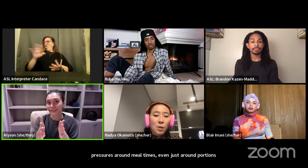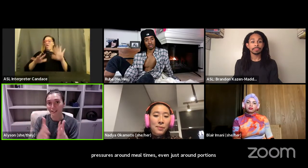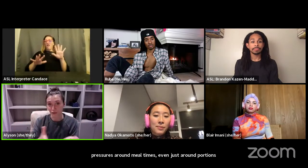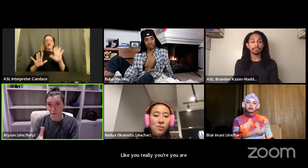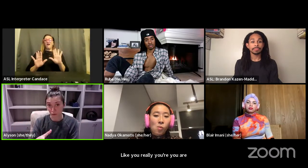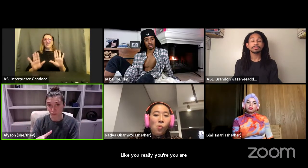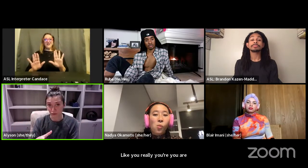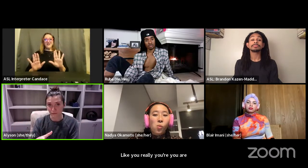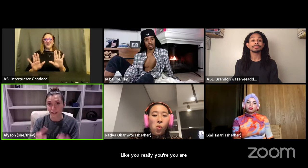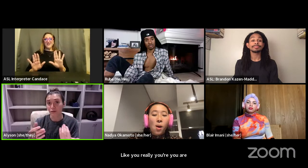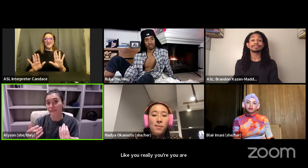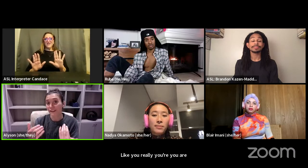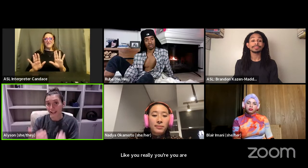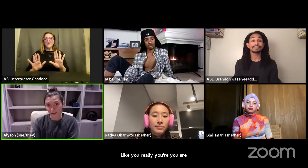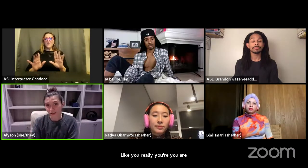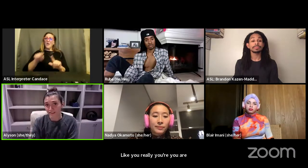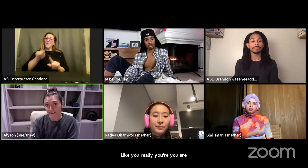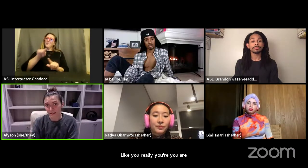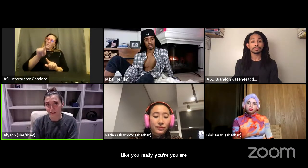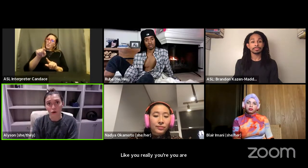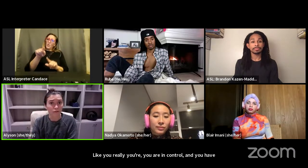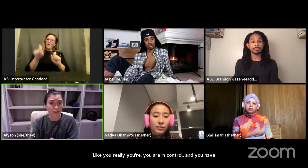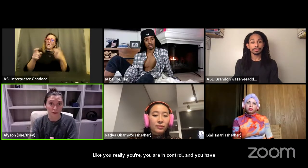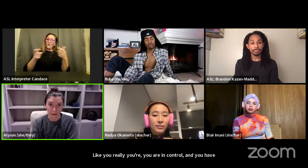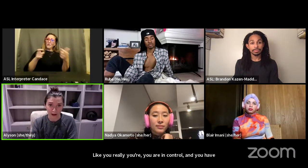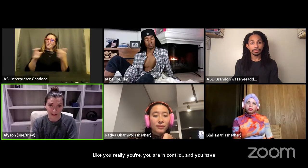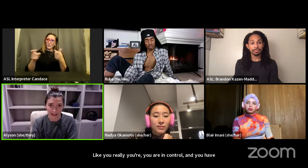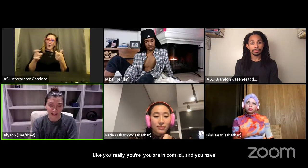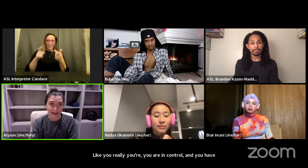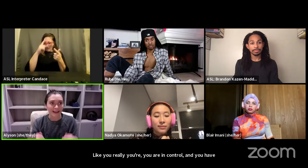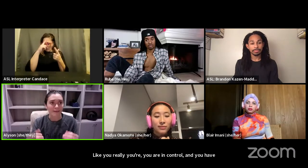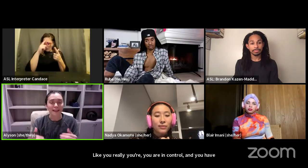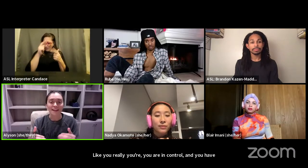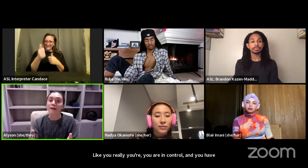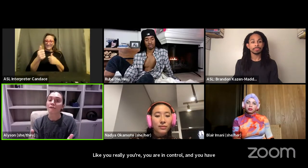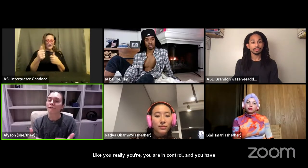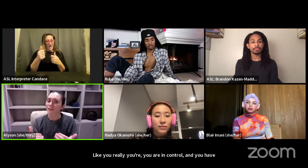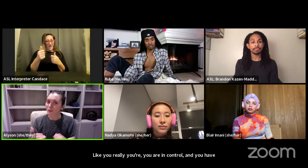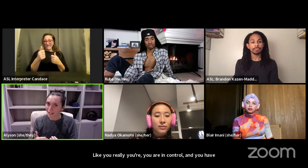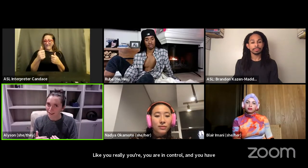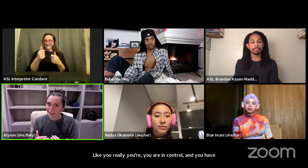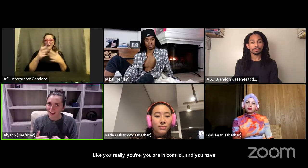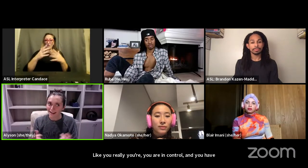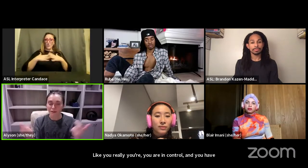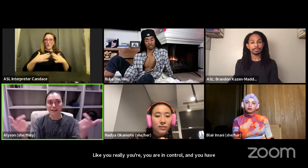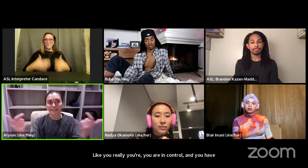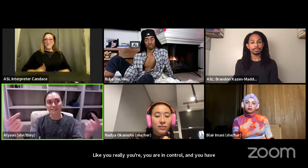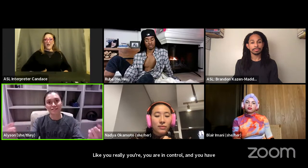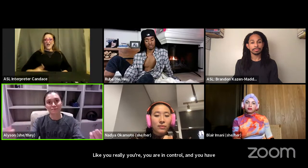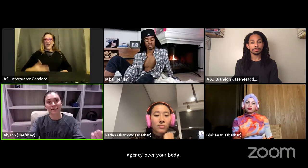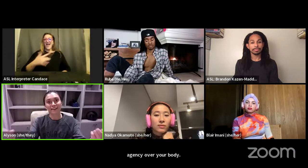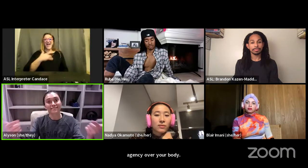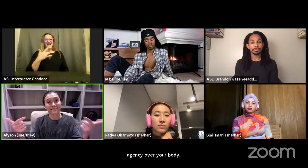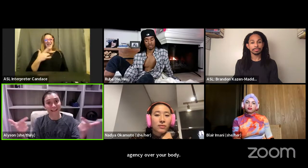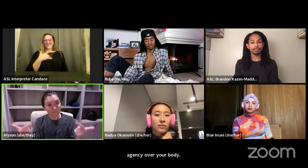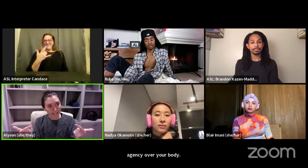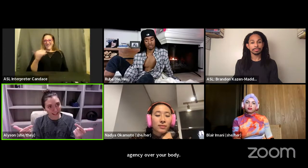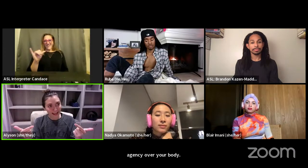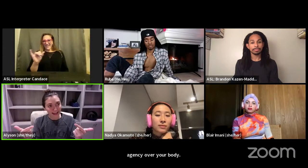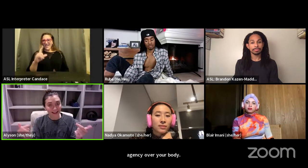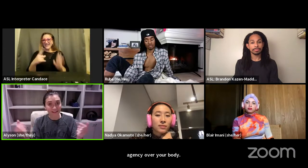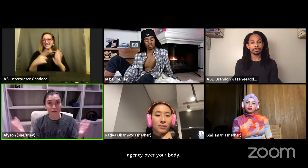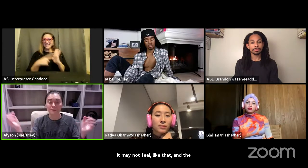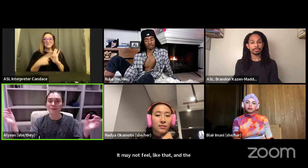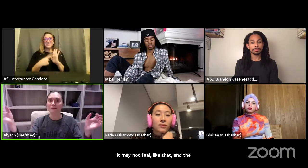you are in control and you have agency over your body. It may not feel like that, and the messages may not seem